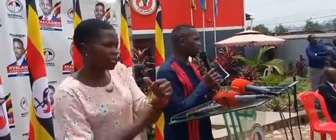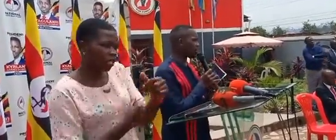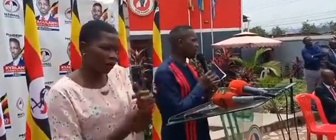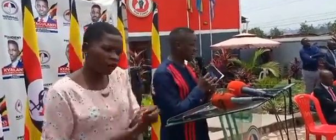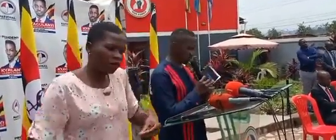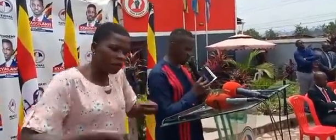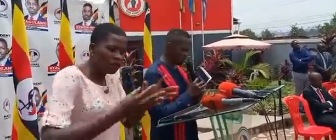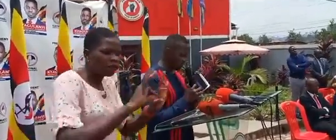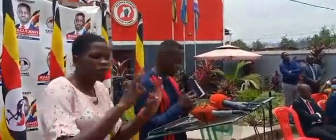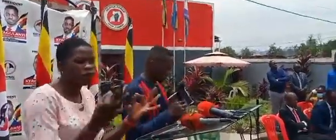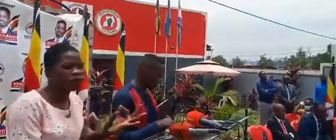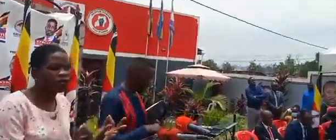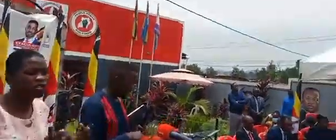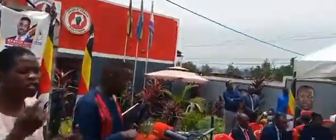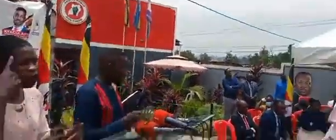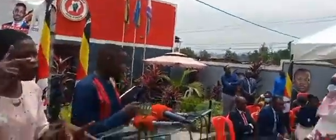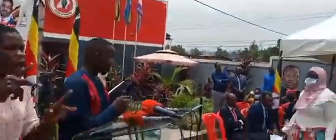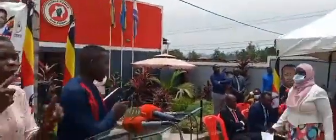can take it to these affected families.